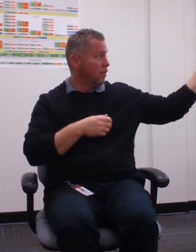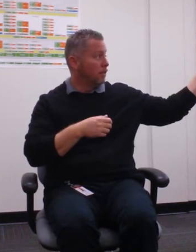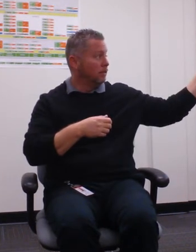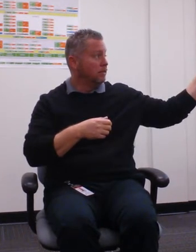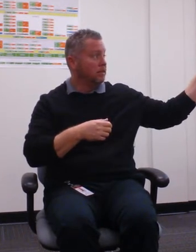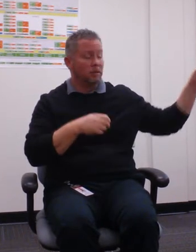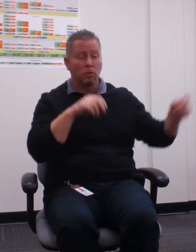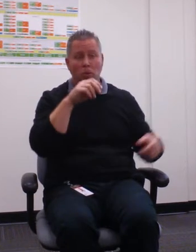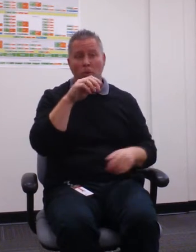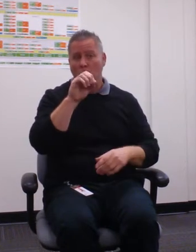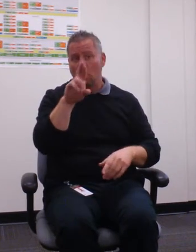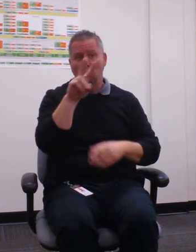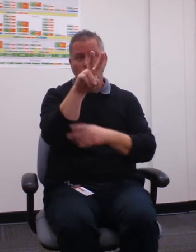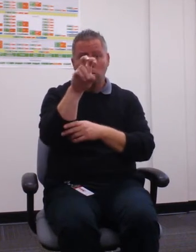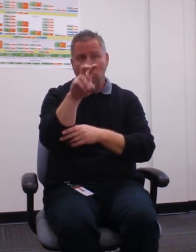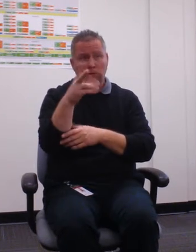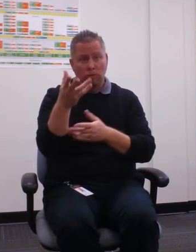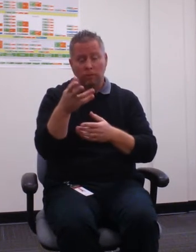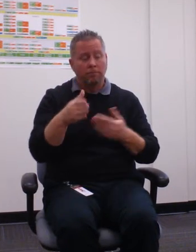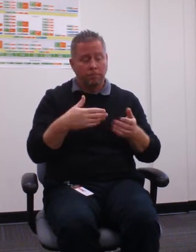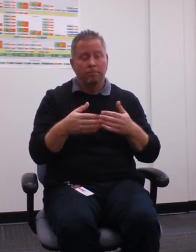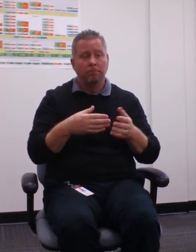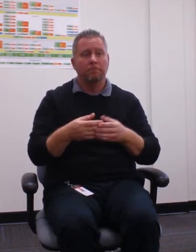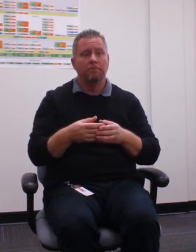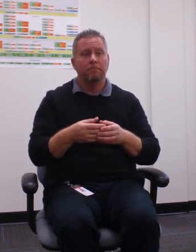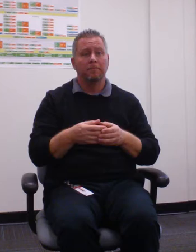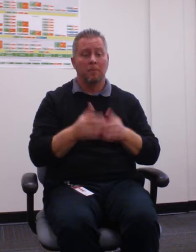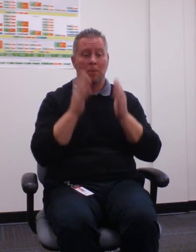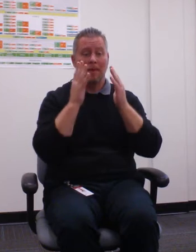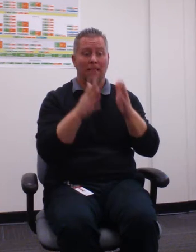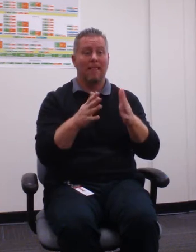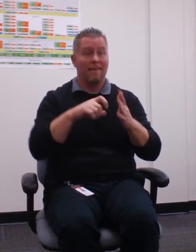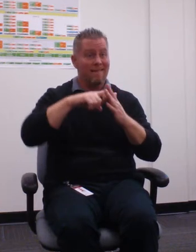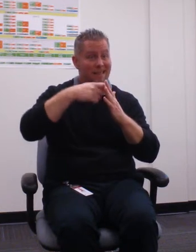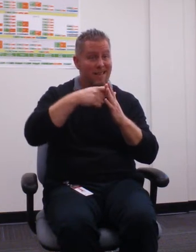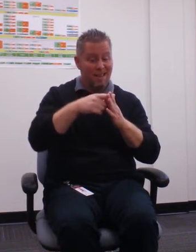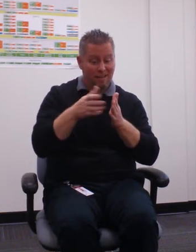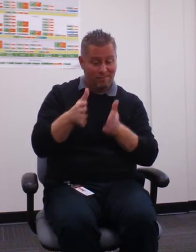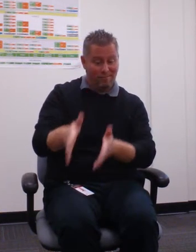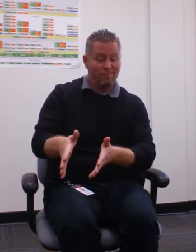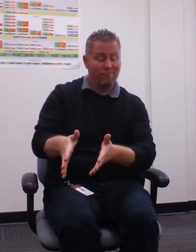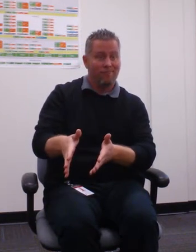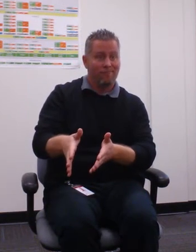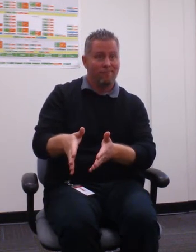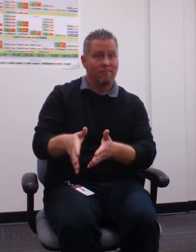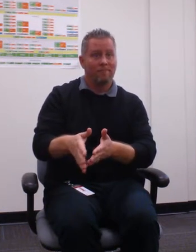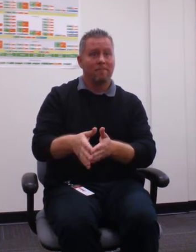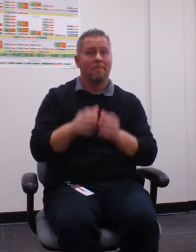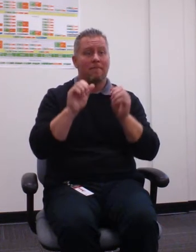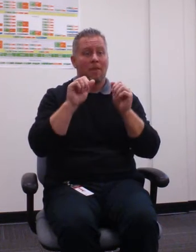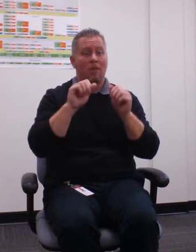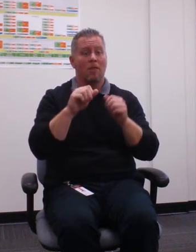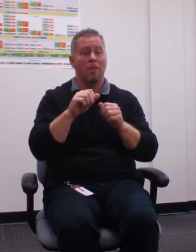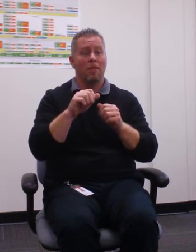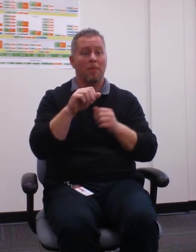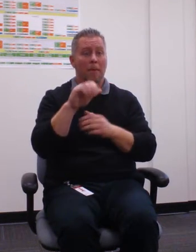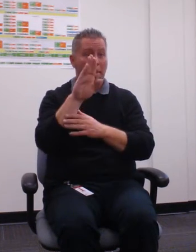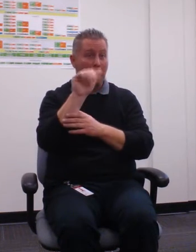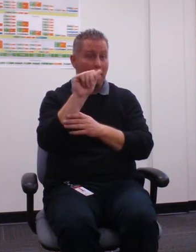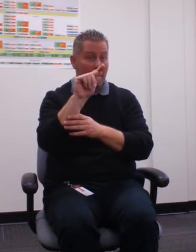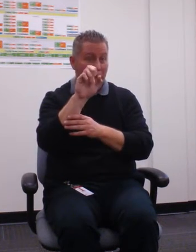or that 200, and you leave the key in it, it can run the battery down.